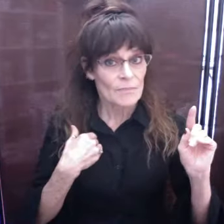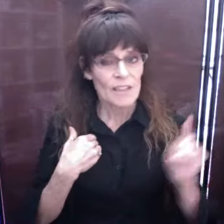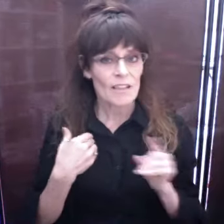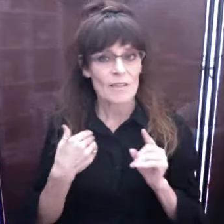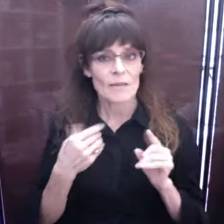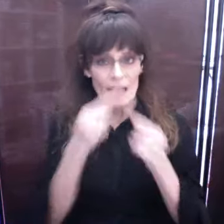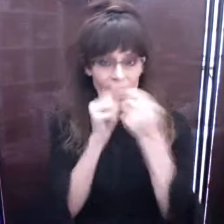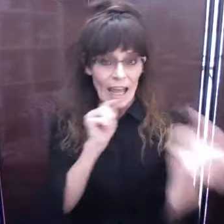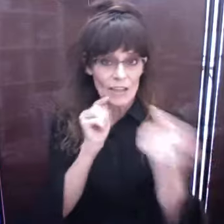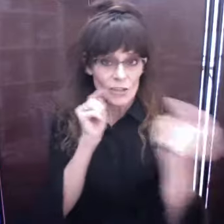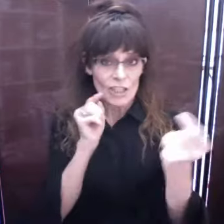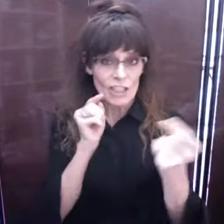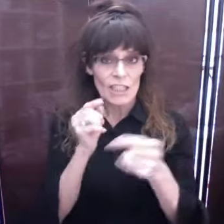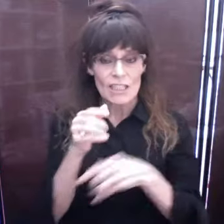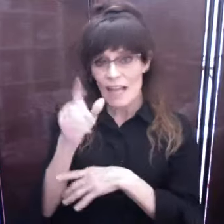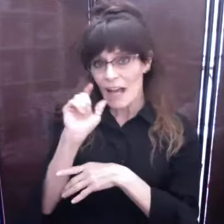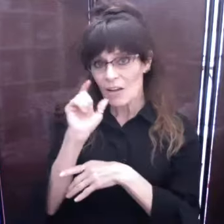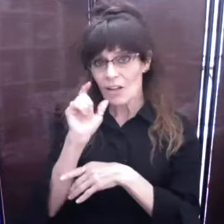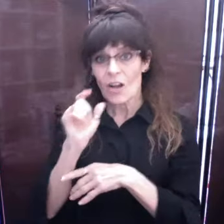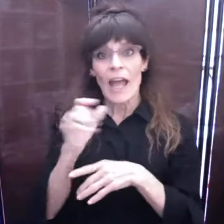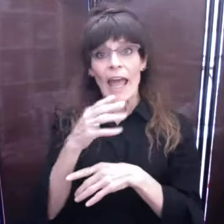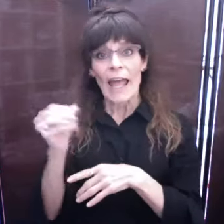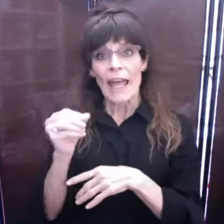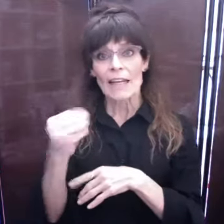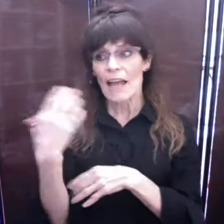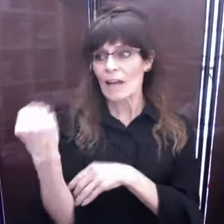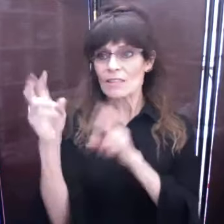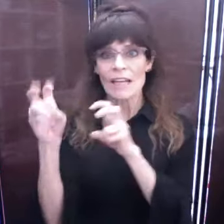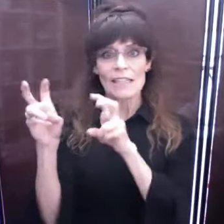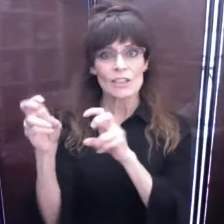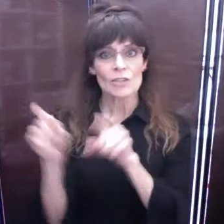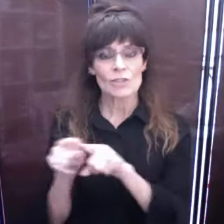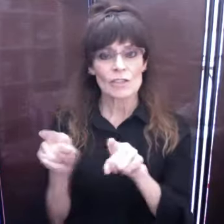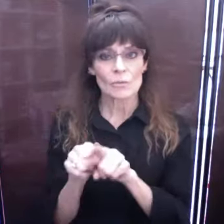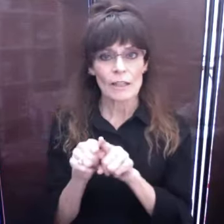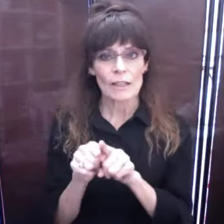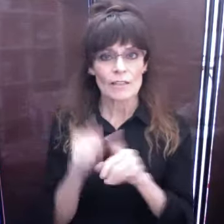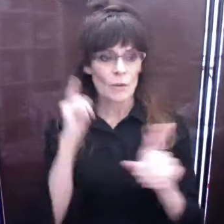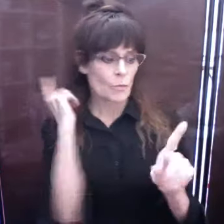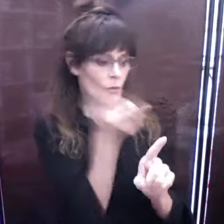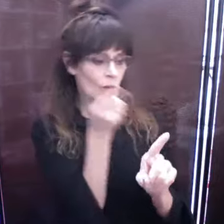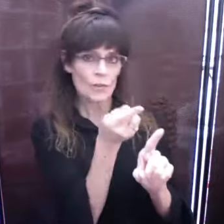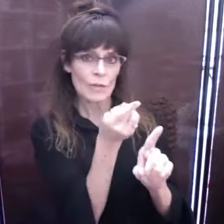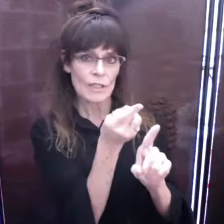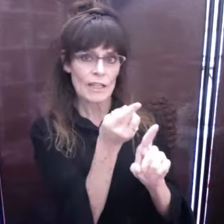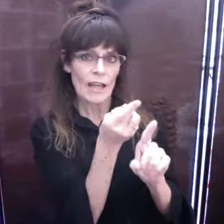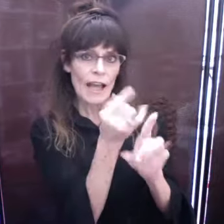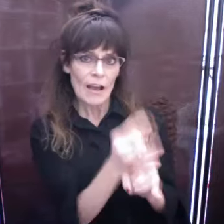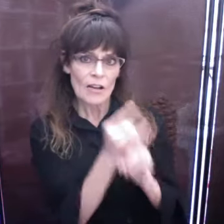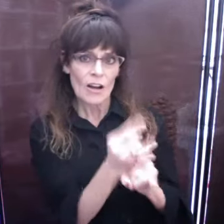other things, outside issues. But we're here to talk about alcohol. And Dr. Silkworth called it an allergy. But what